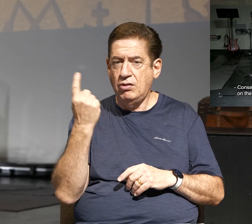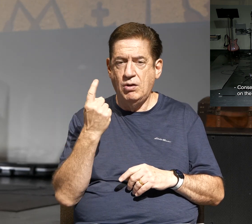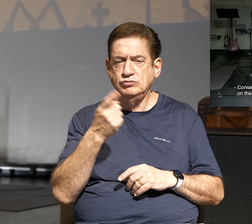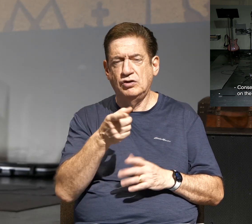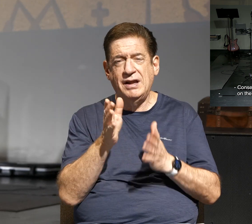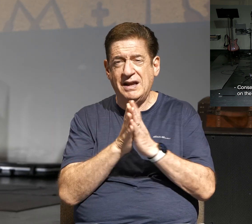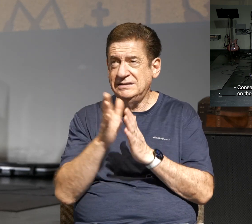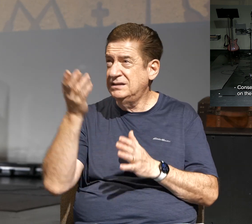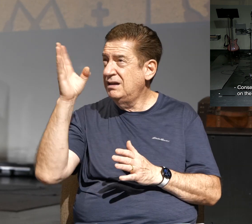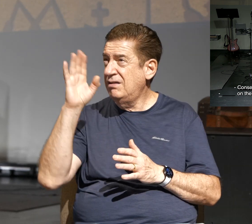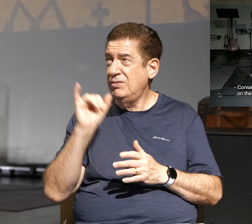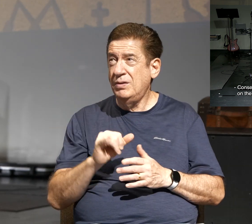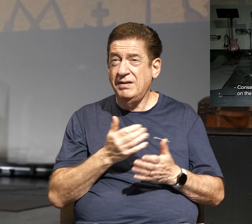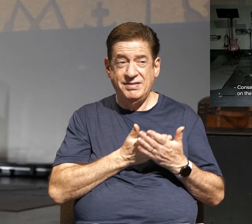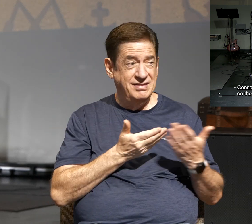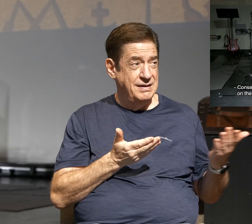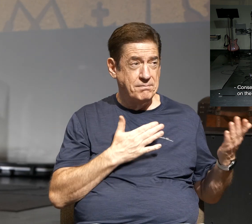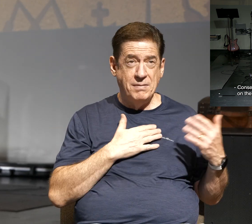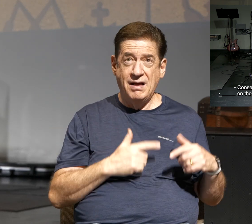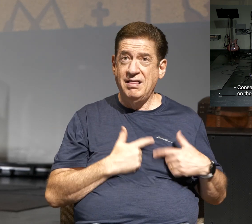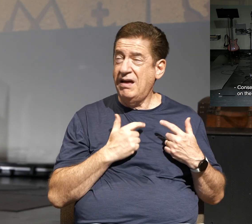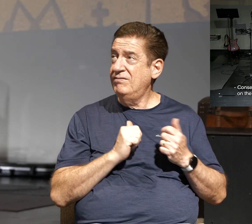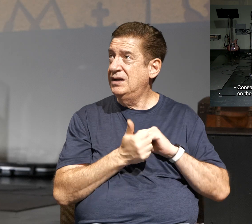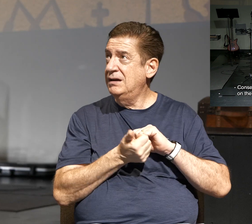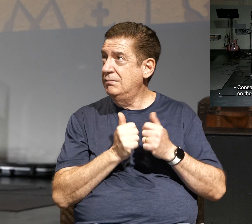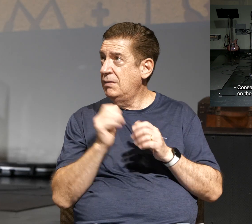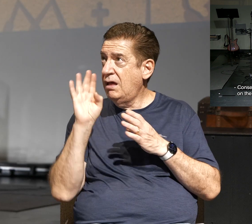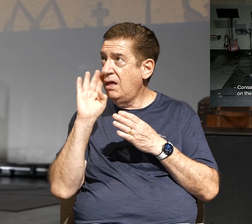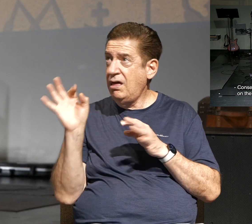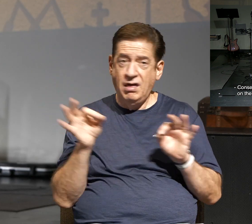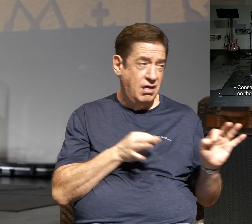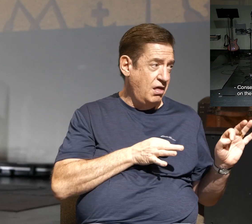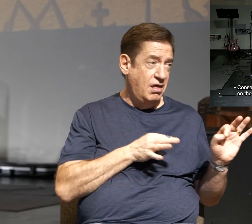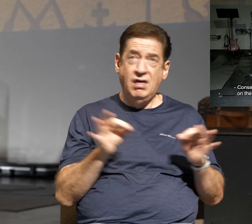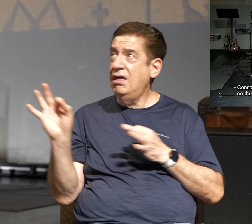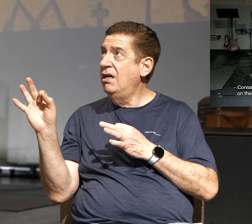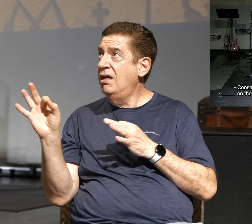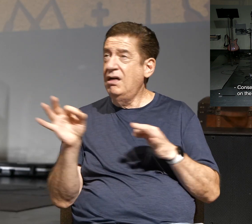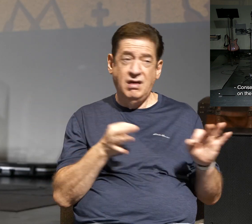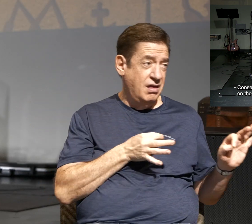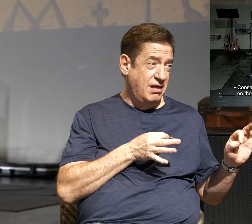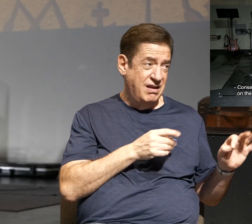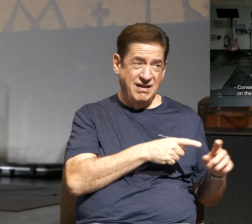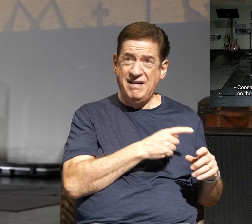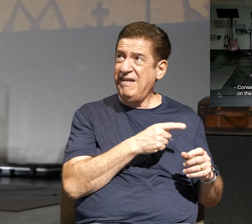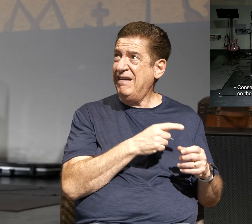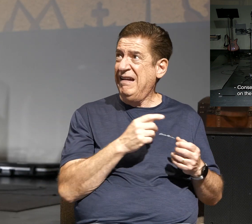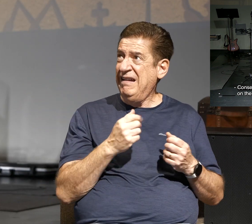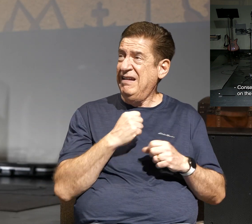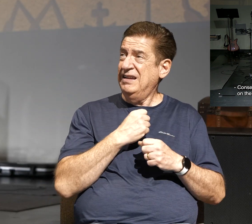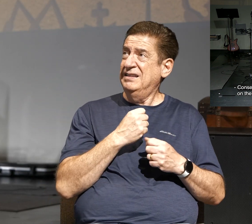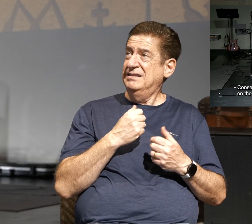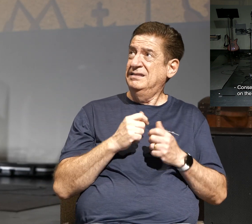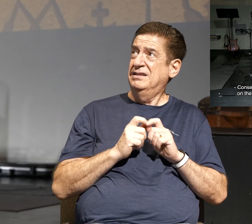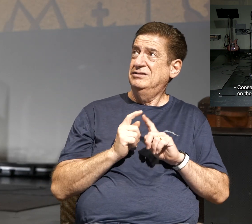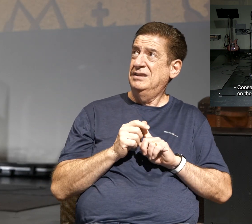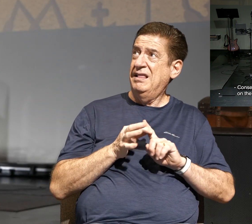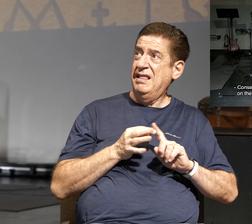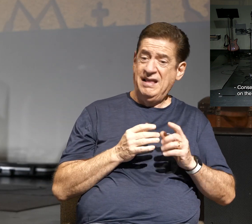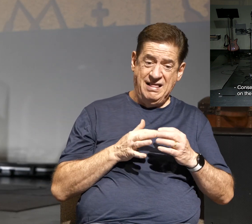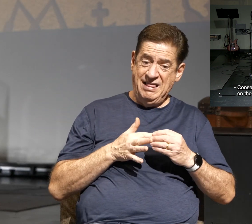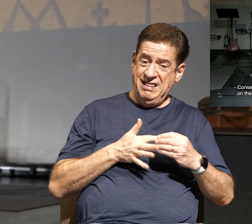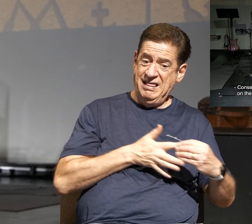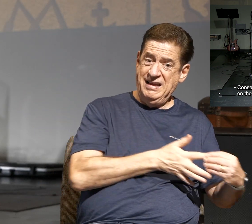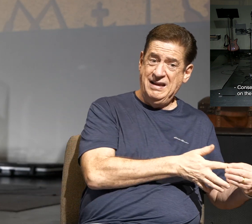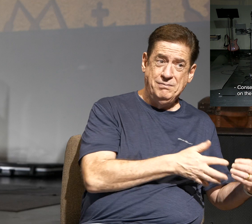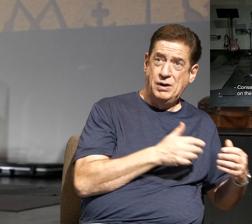asking God, are those things in my life that are competing for my heart's deepest loyalties and affections away from you? That's what he's saying. Consecrate yourself,